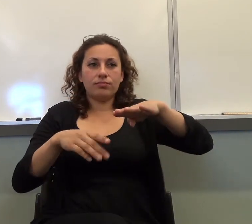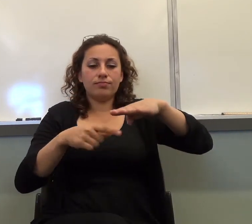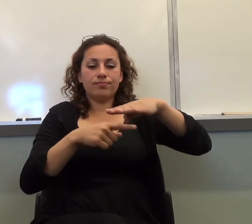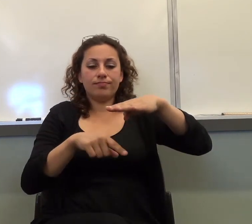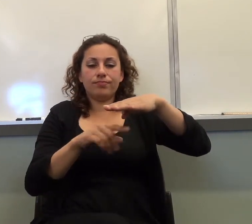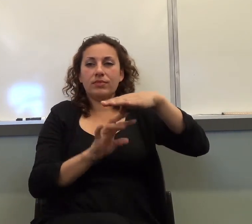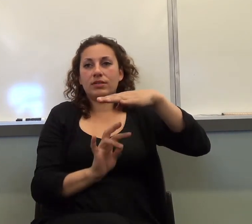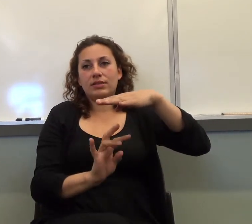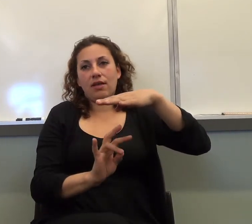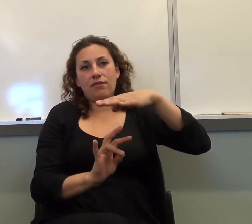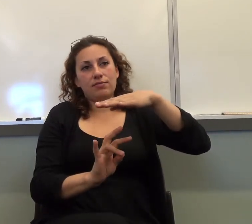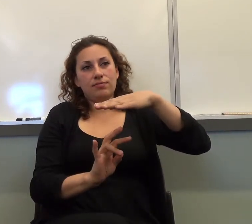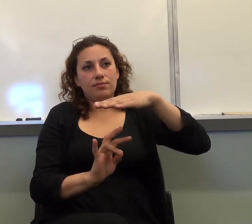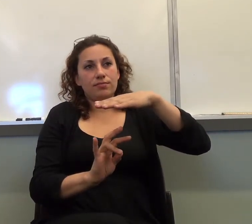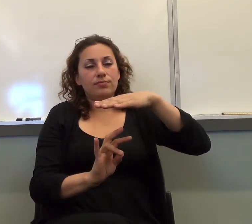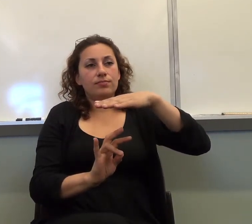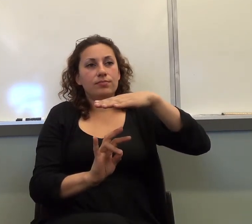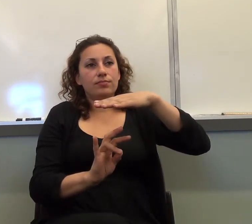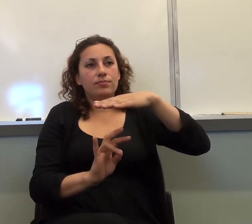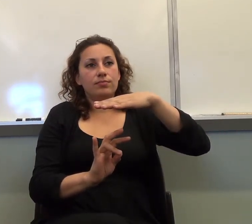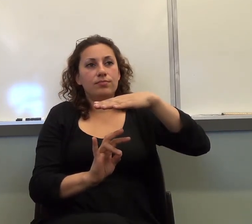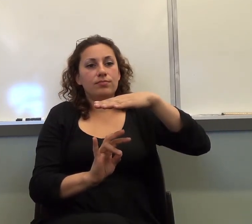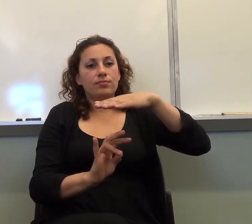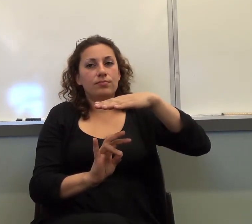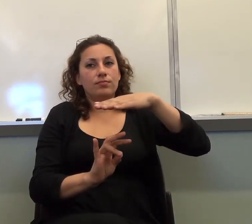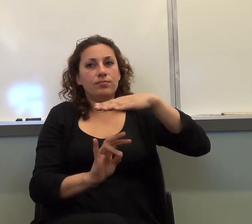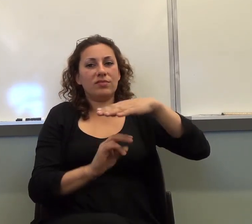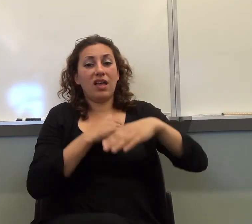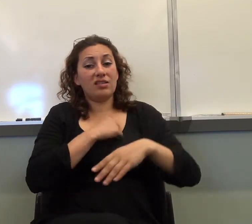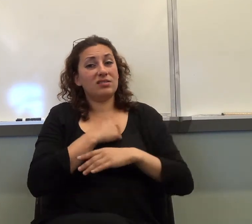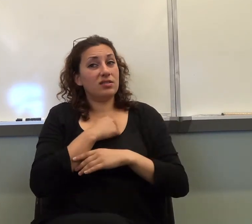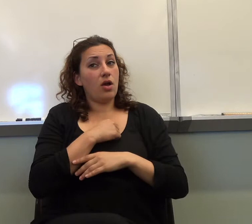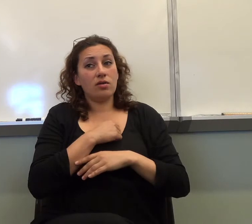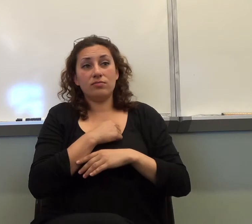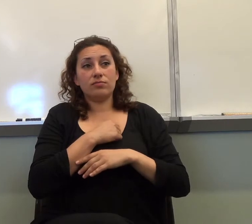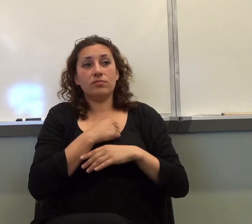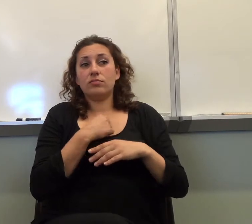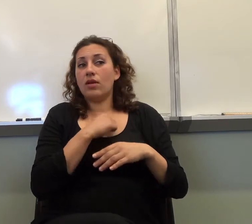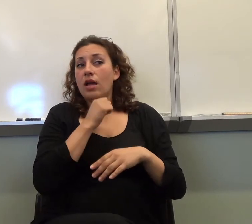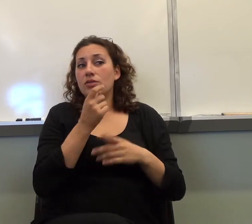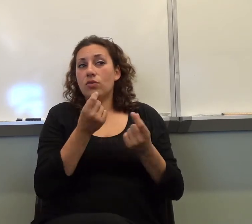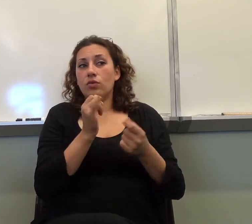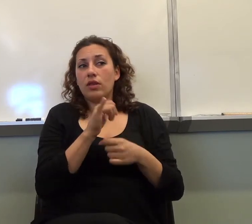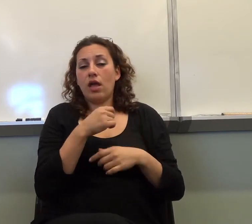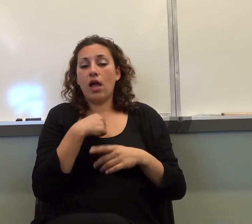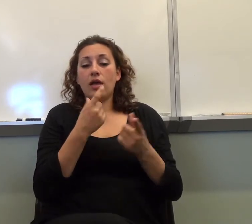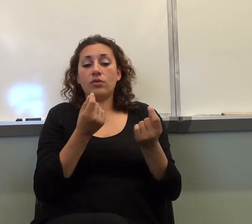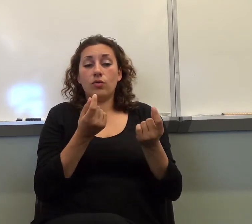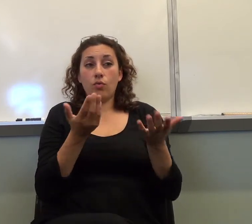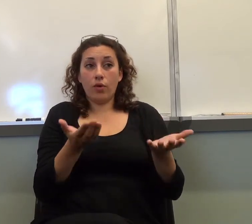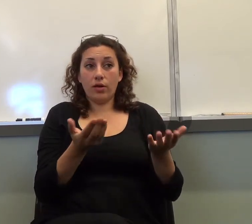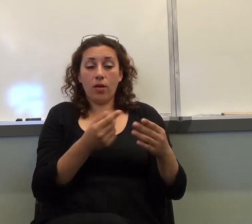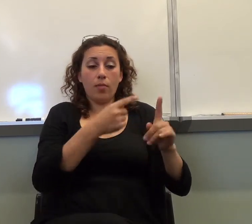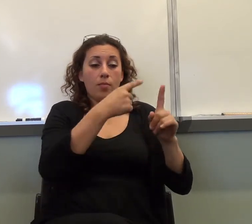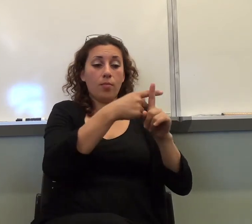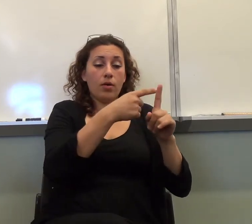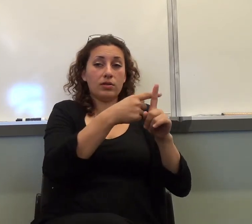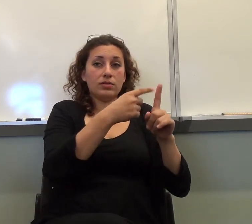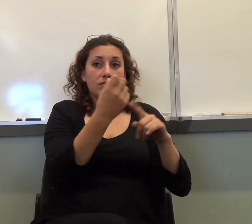7, we say, sorry, I don't do that. I do positive 12 times. Take that 7, think of it as 7